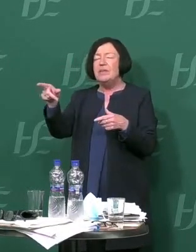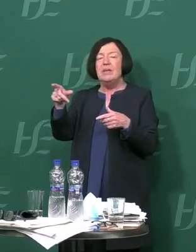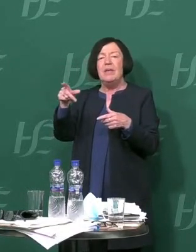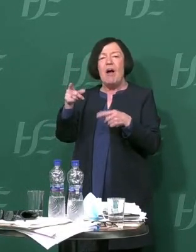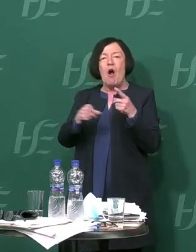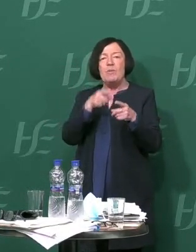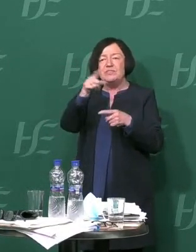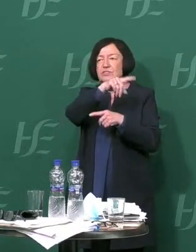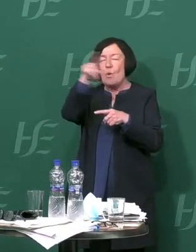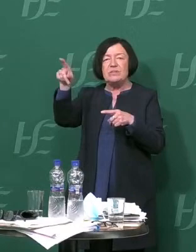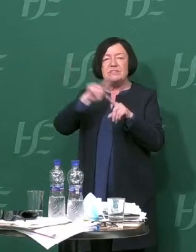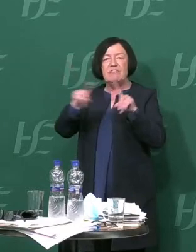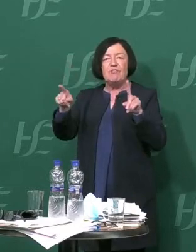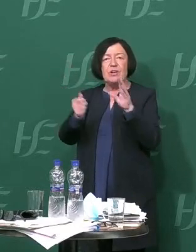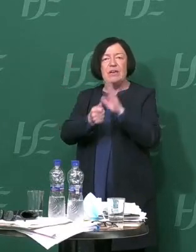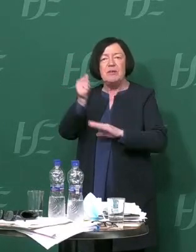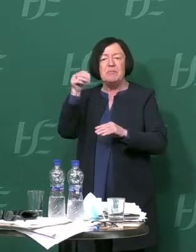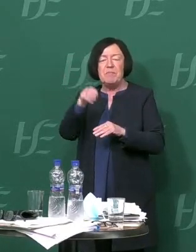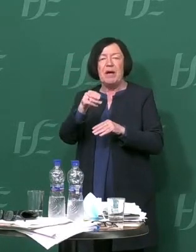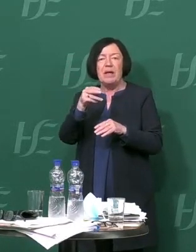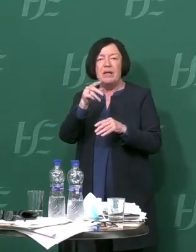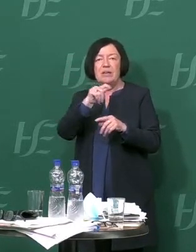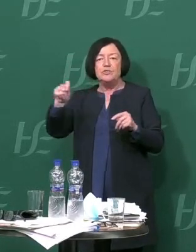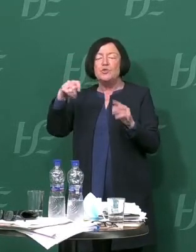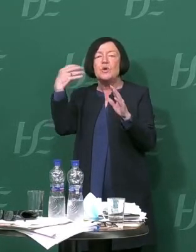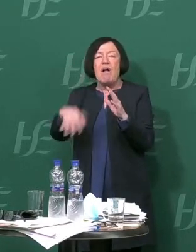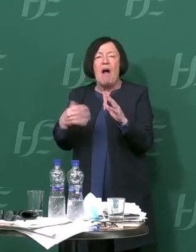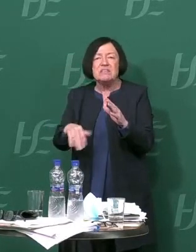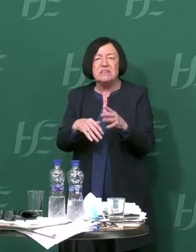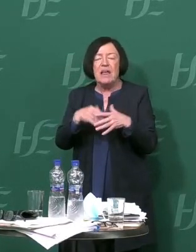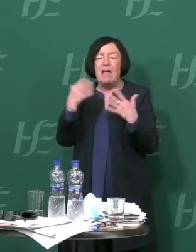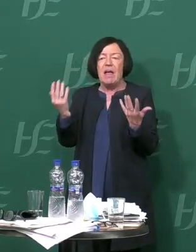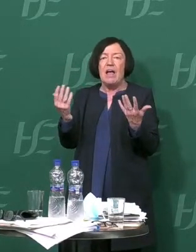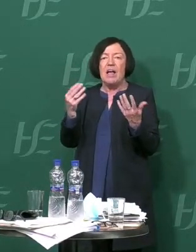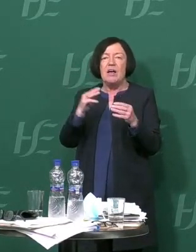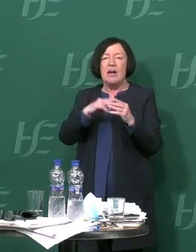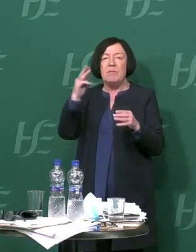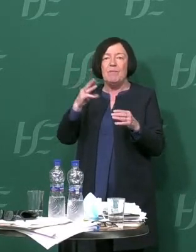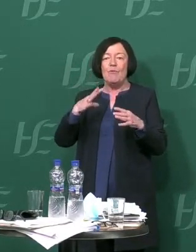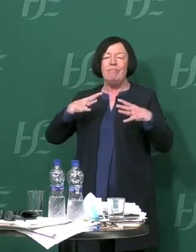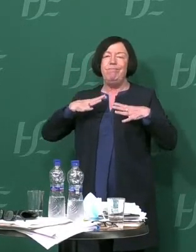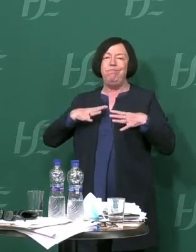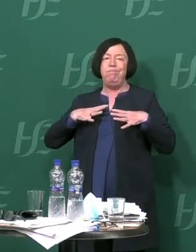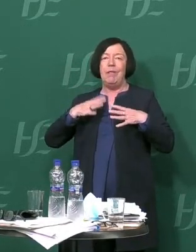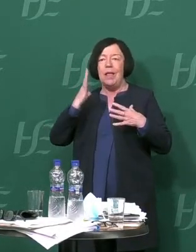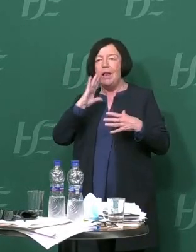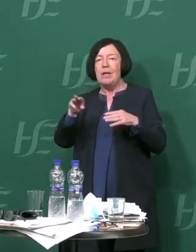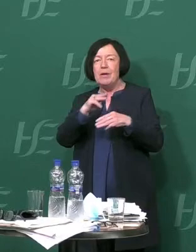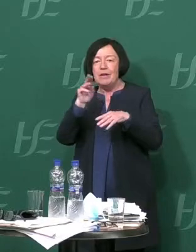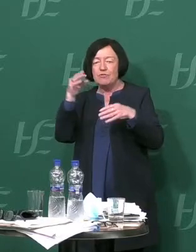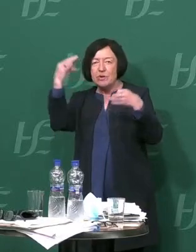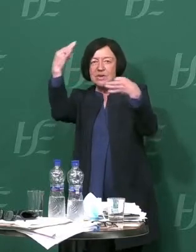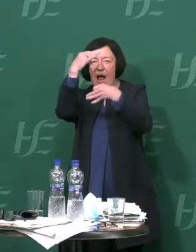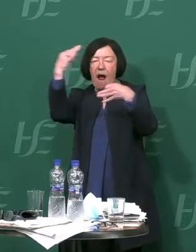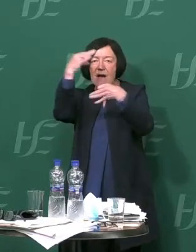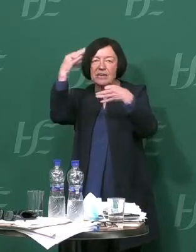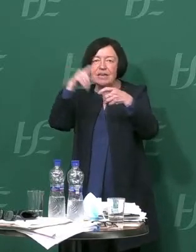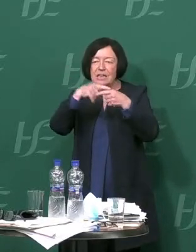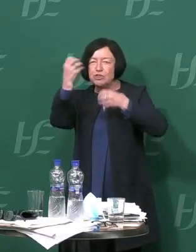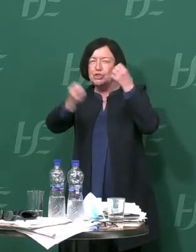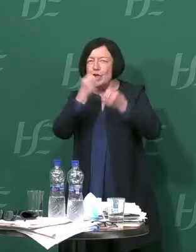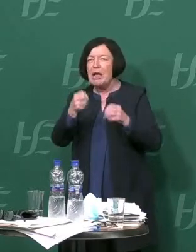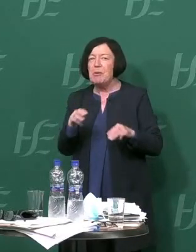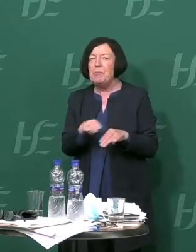owners of establishments might deem it too costly or whatever, and be more lax in terms of guarding and